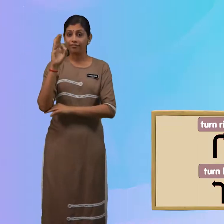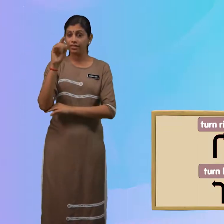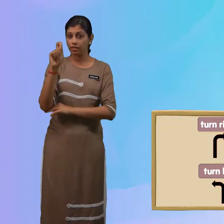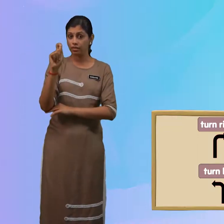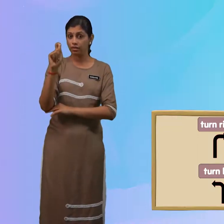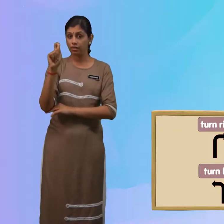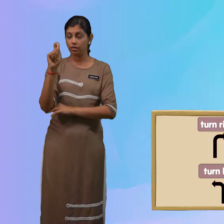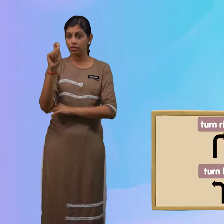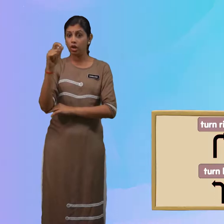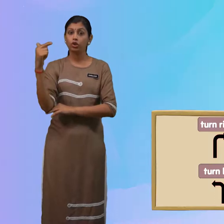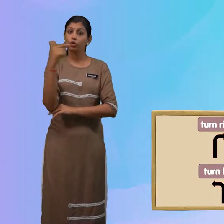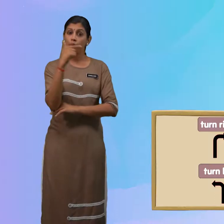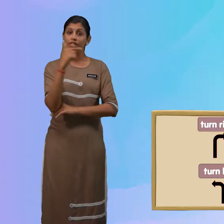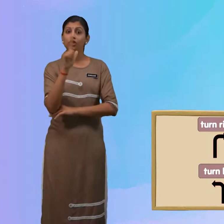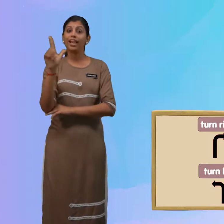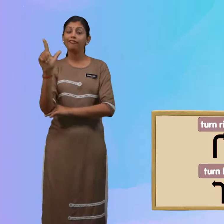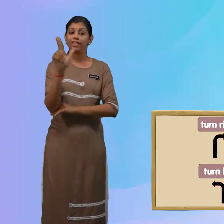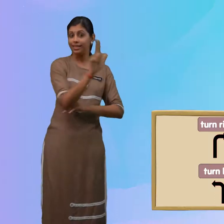left, towards your left hand.